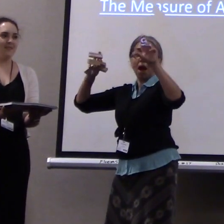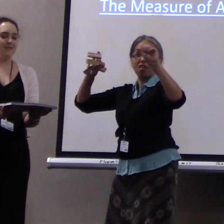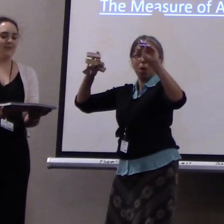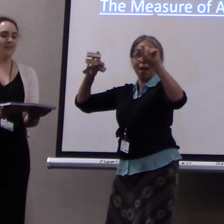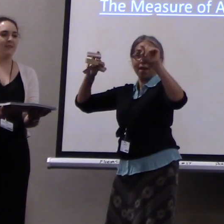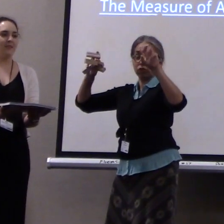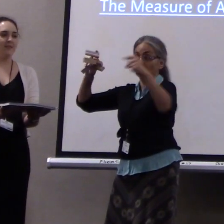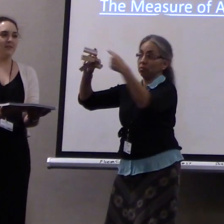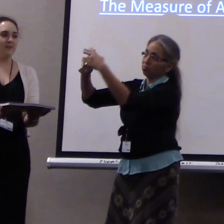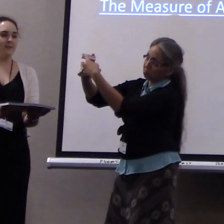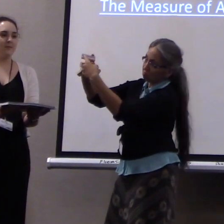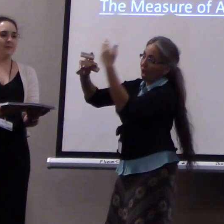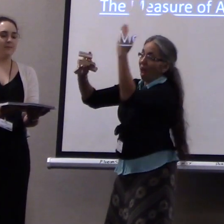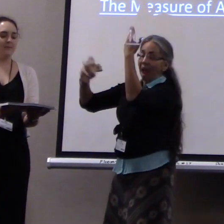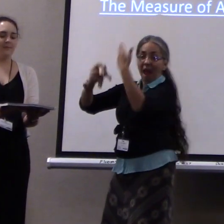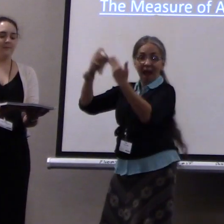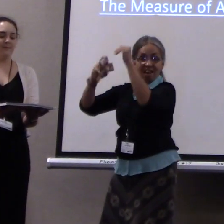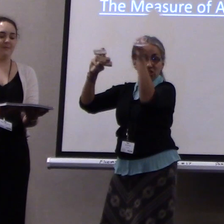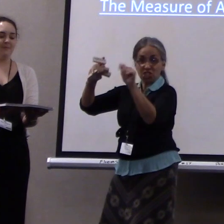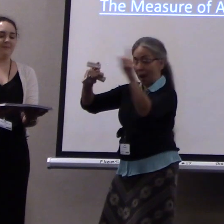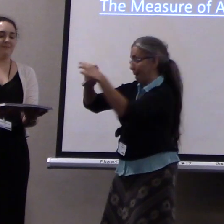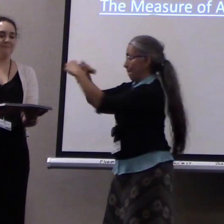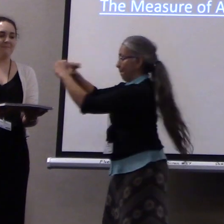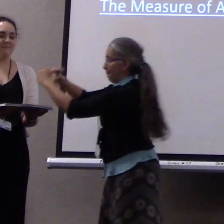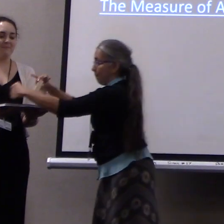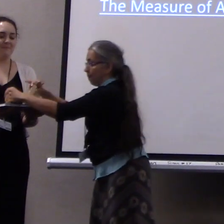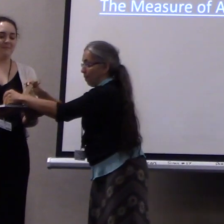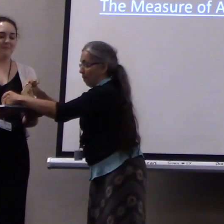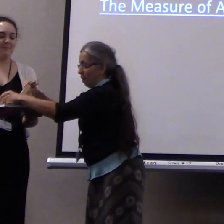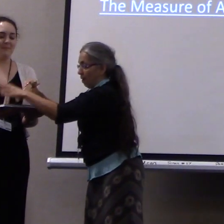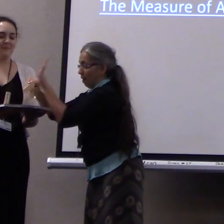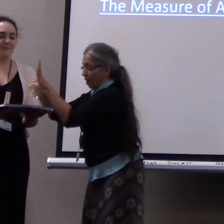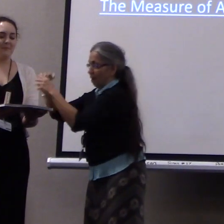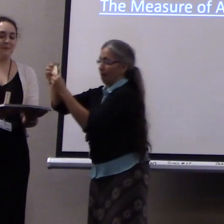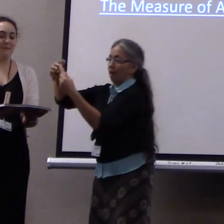This is one of the 5 parameters. It happens to be handshake.